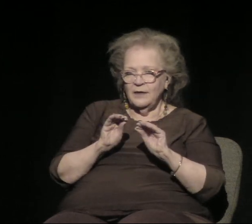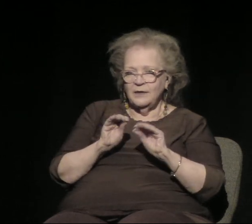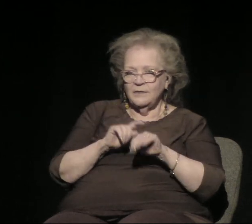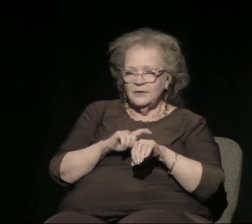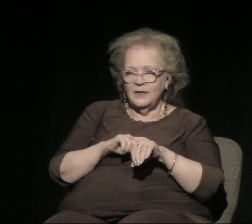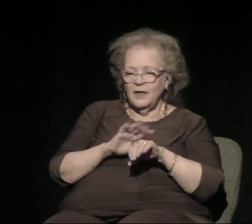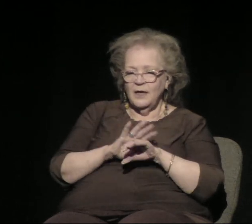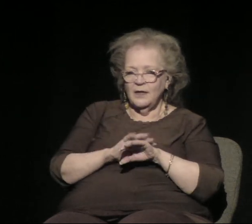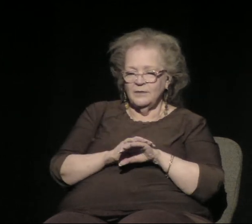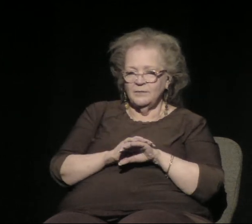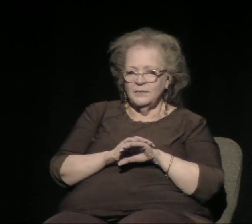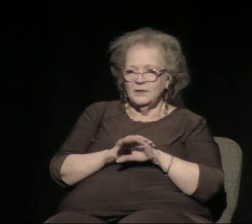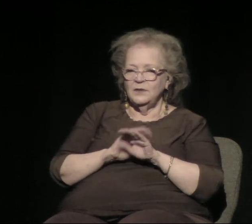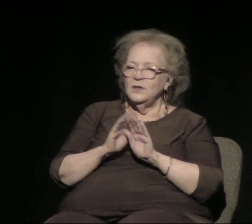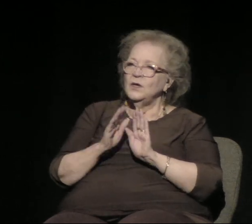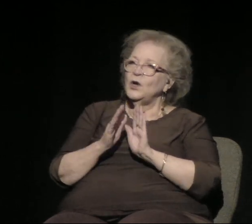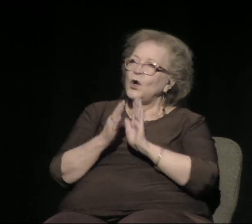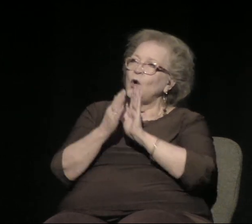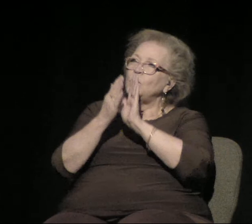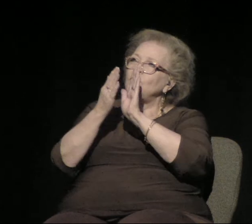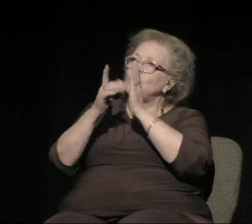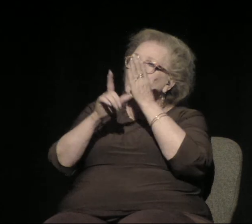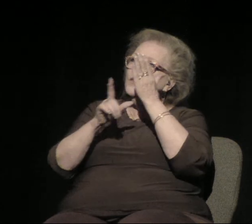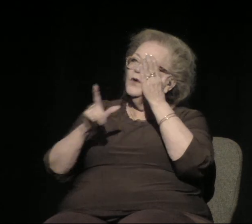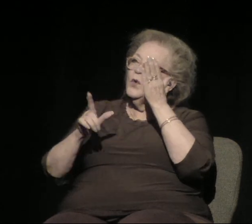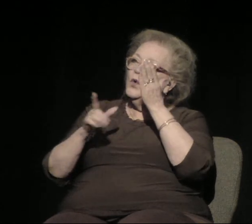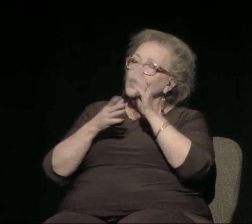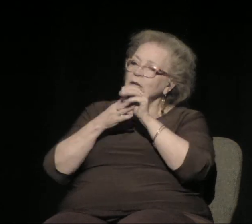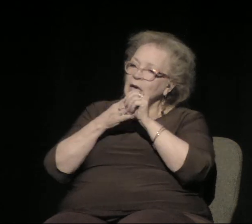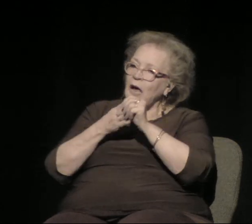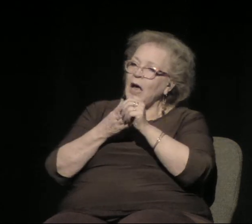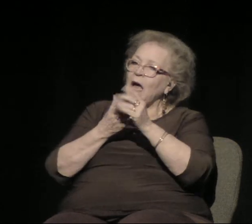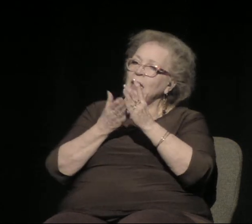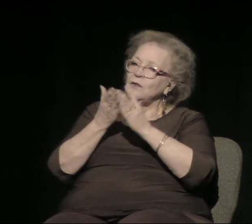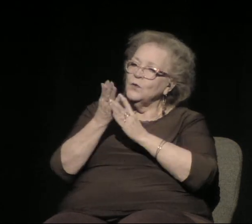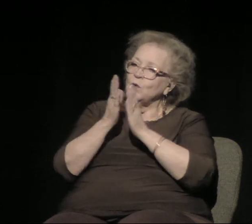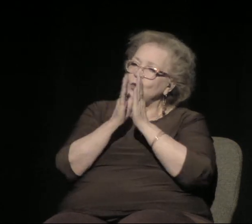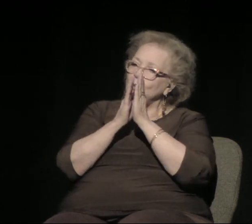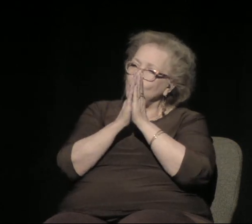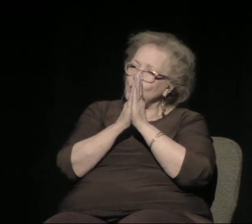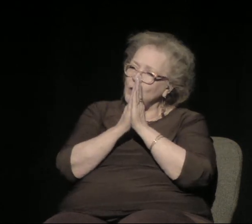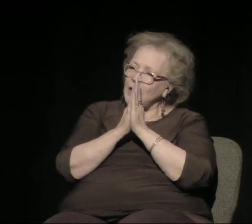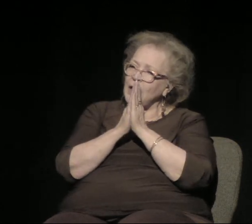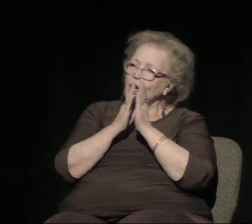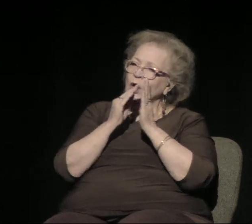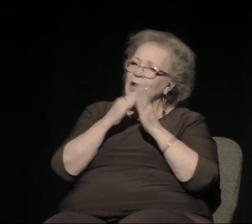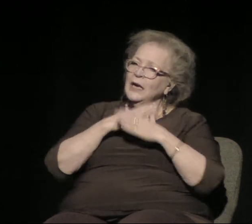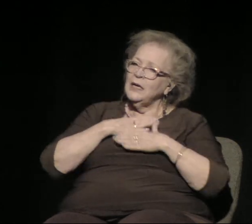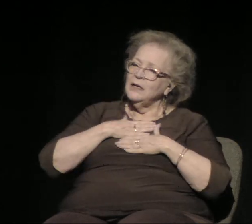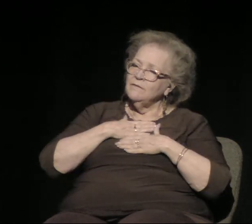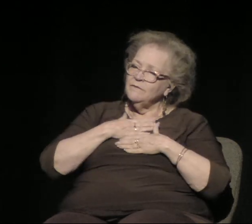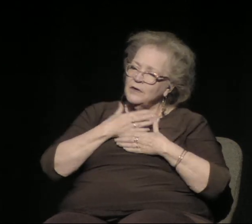And let's go to the Lord. And I just want to guide us through a time of prayer and confession.